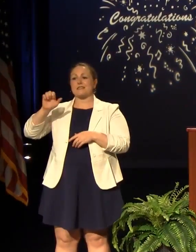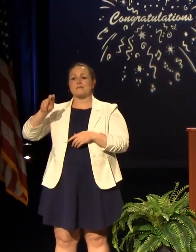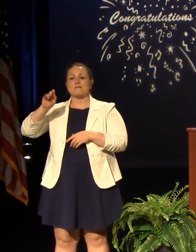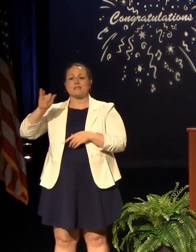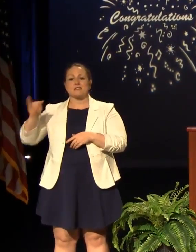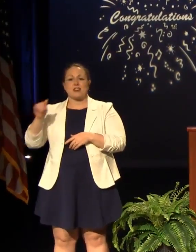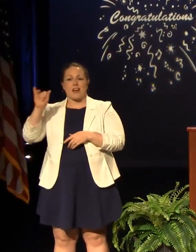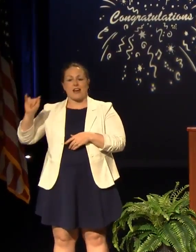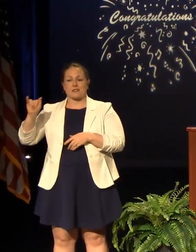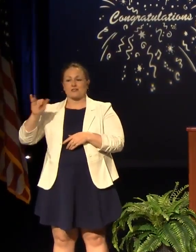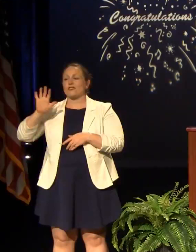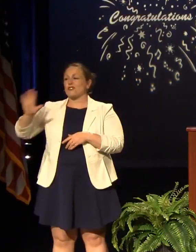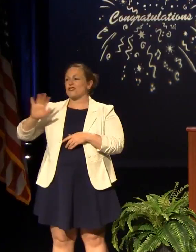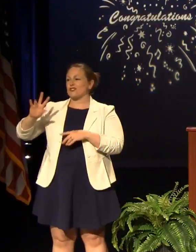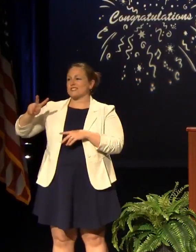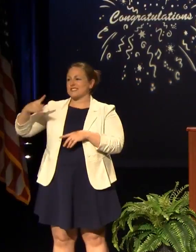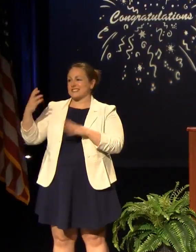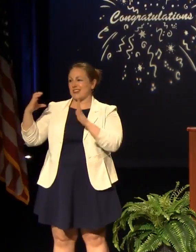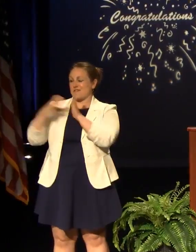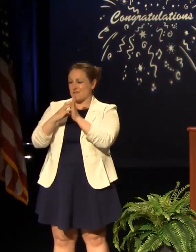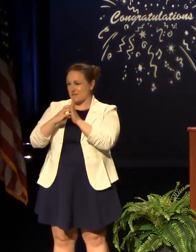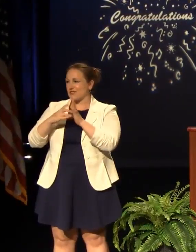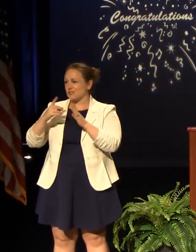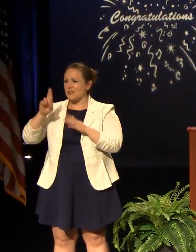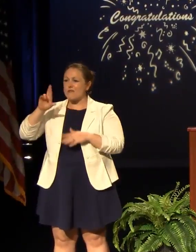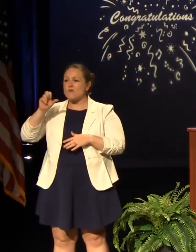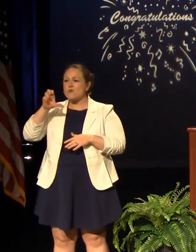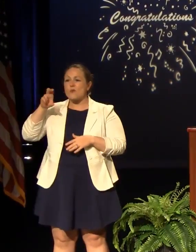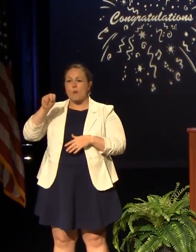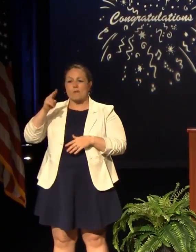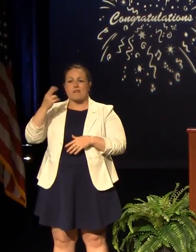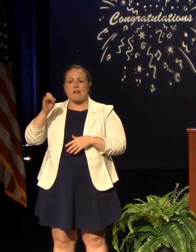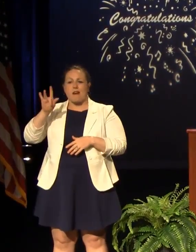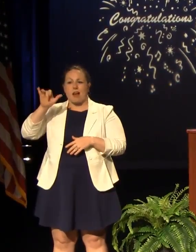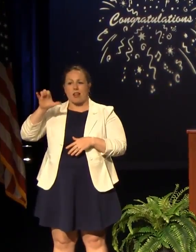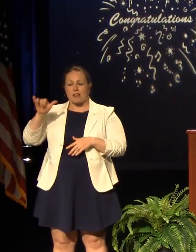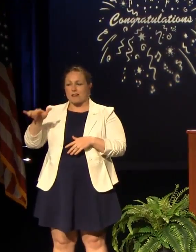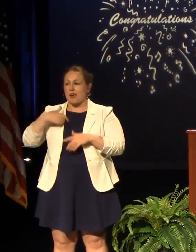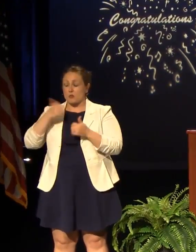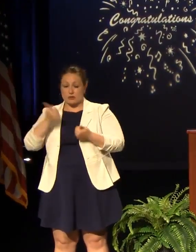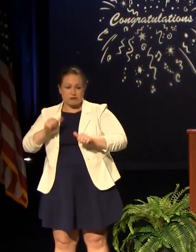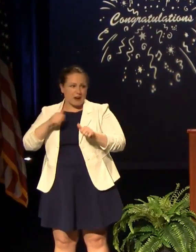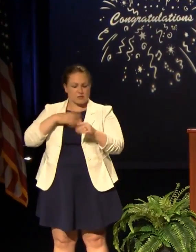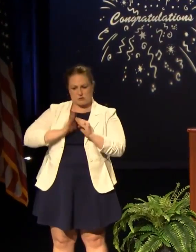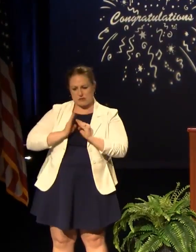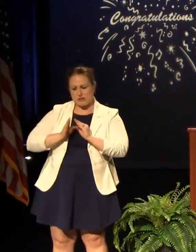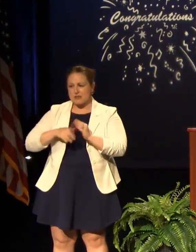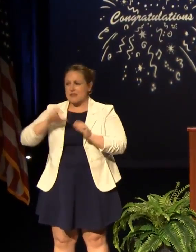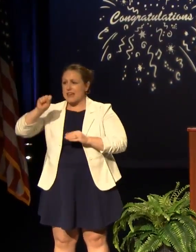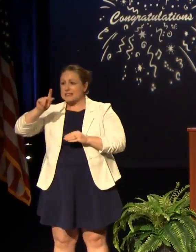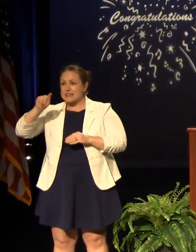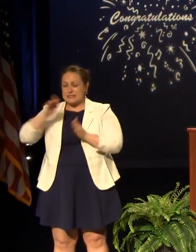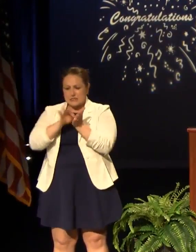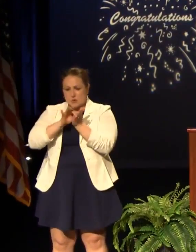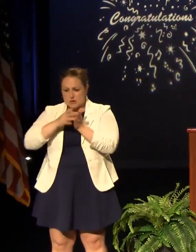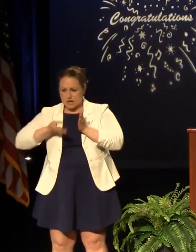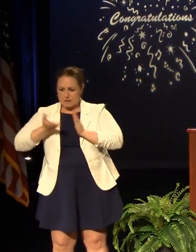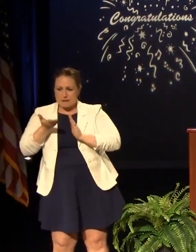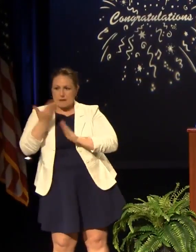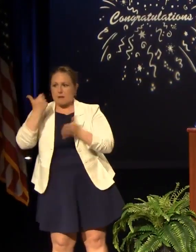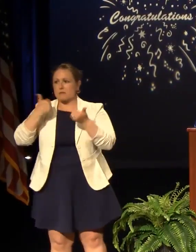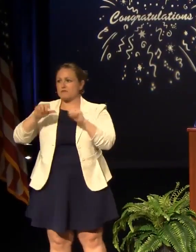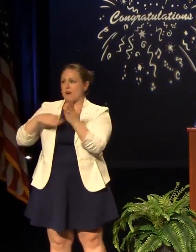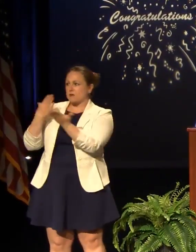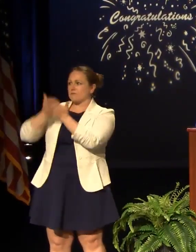Holiday. We were all scrambling to study for the SAT while maintaining our grades to graduate on time and impress college admission boards.